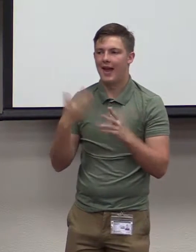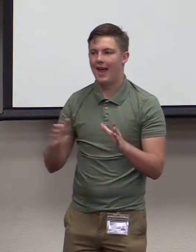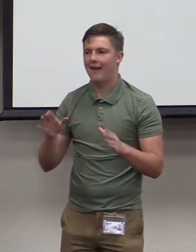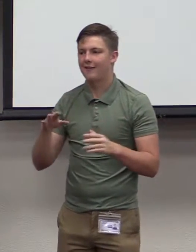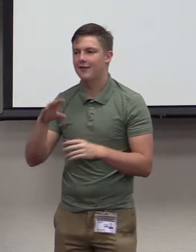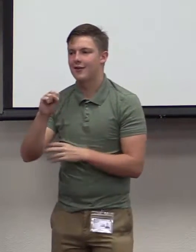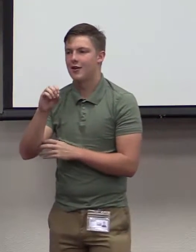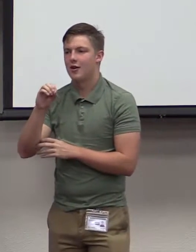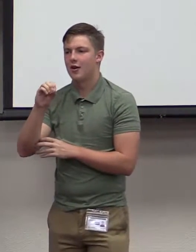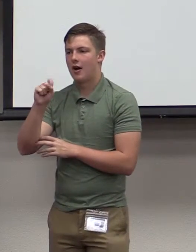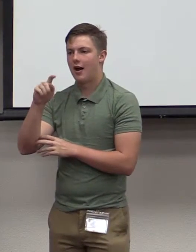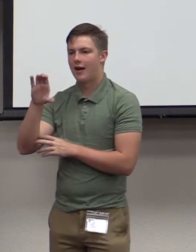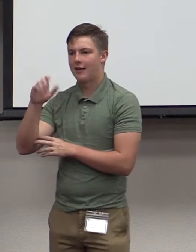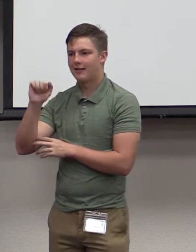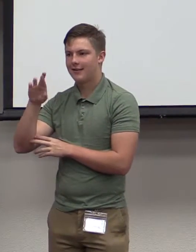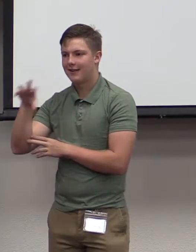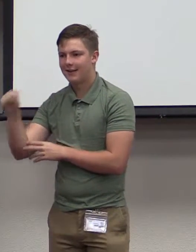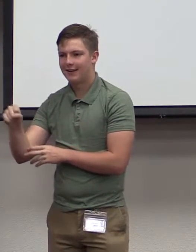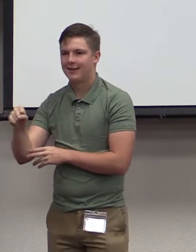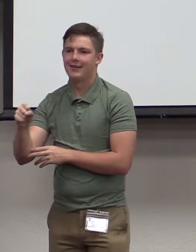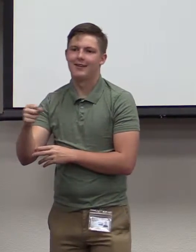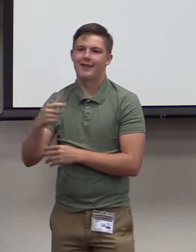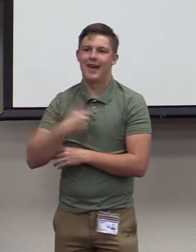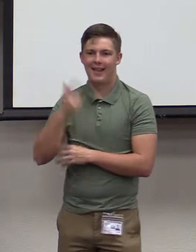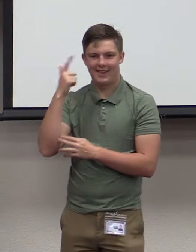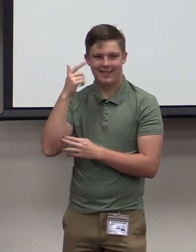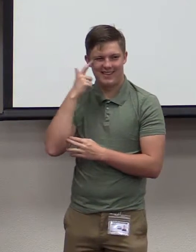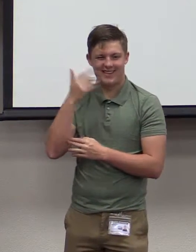probably work even better to talk about that.